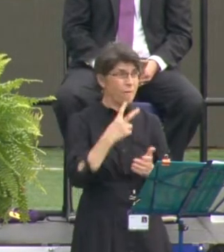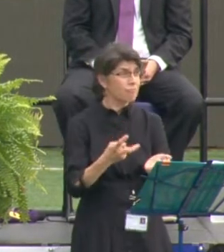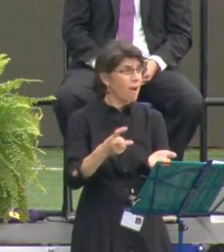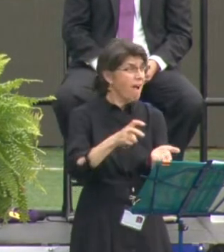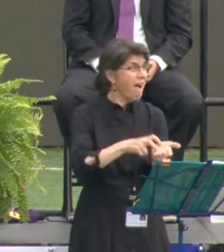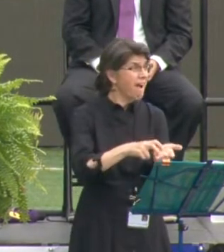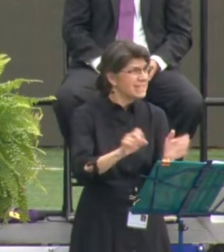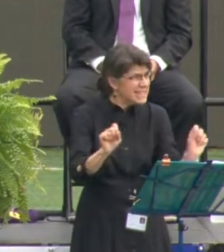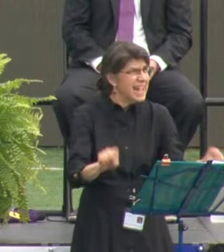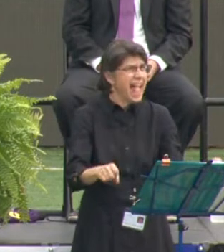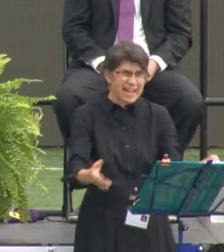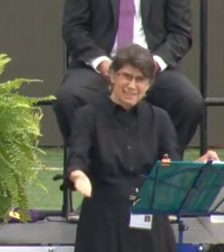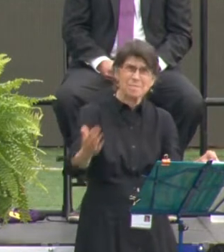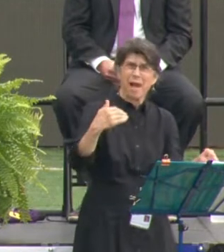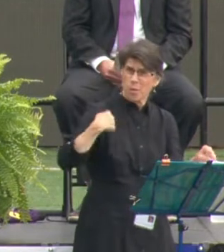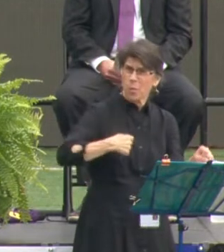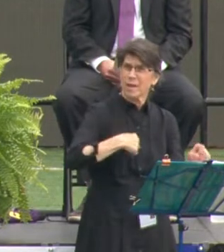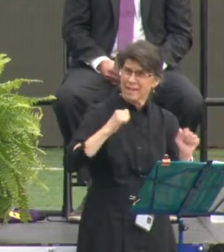We'll rise,